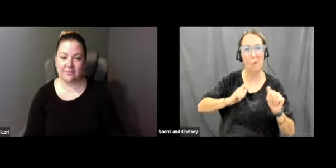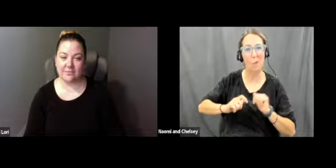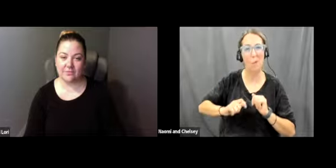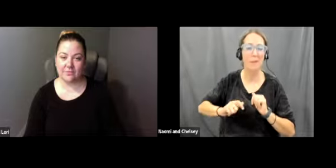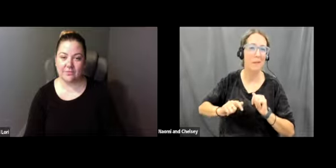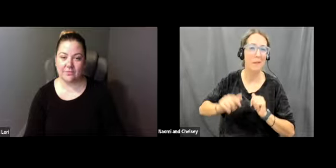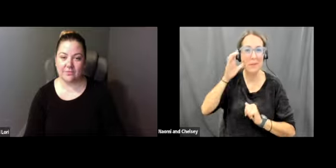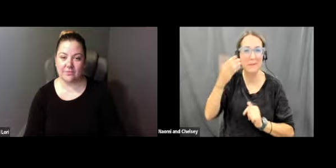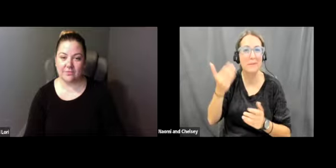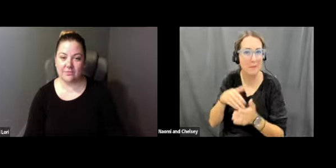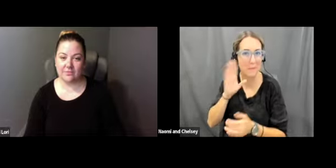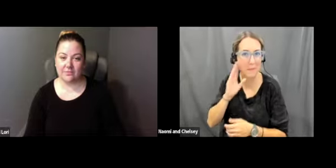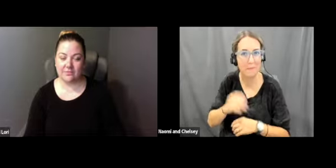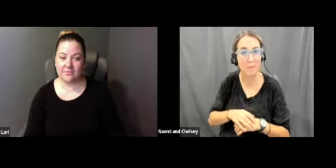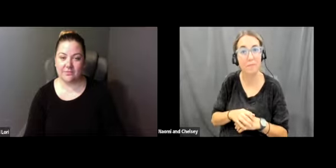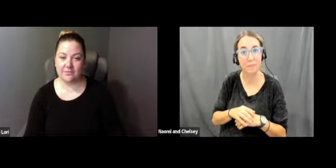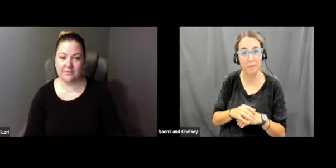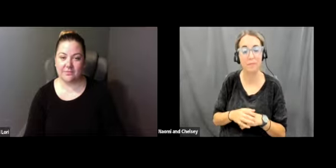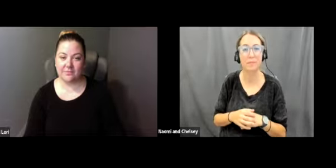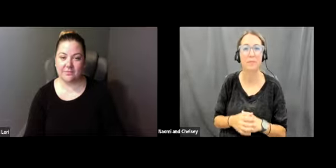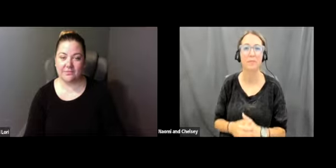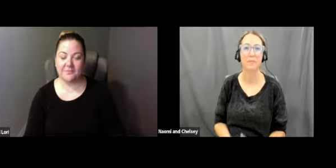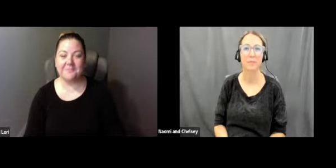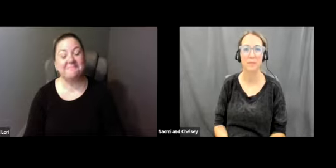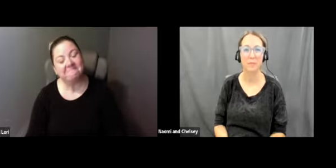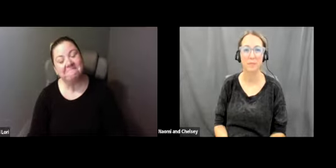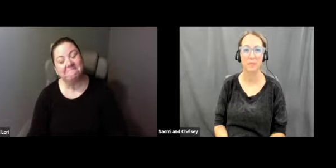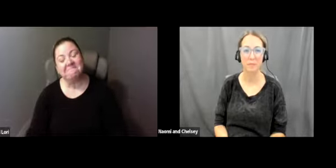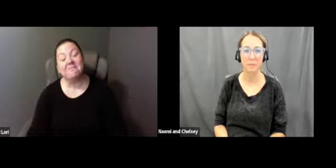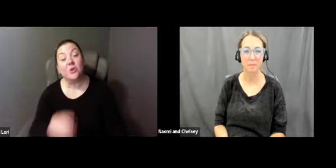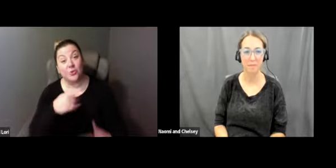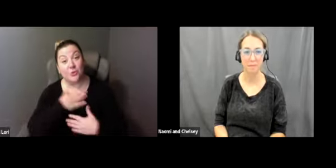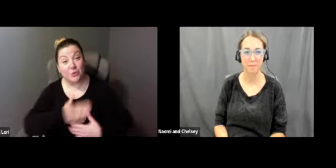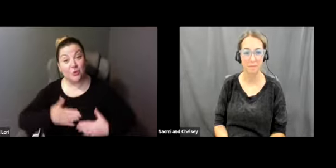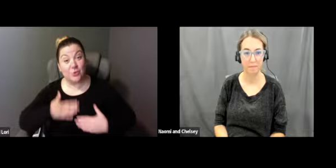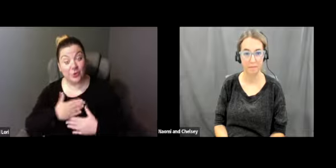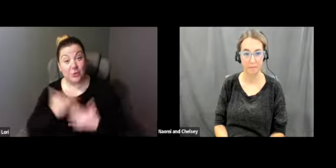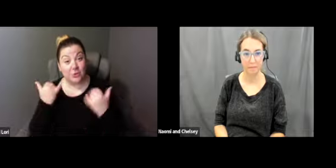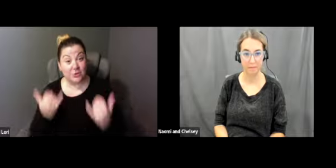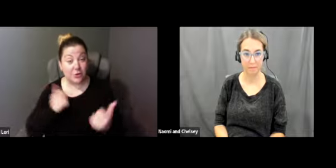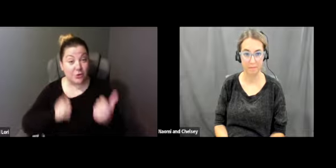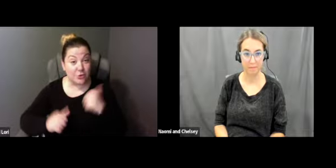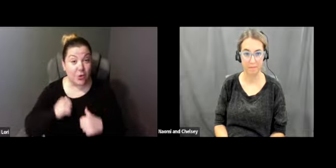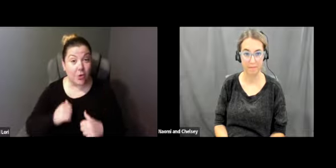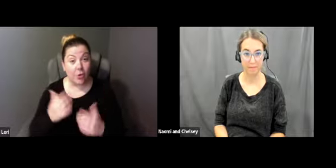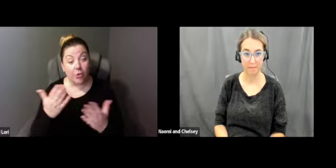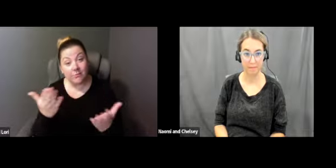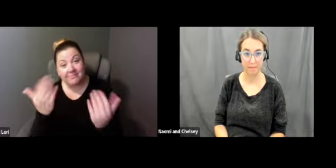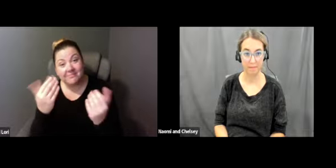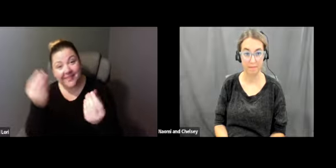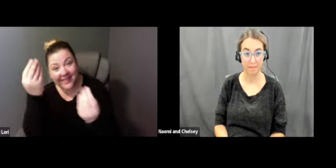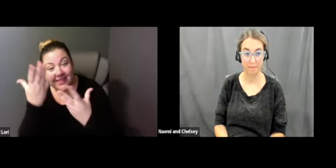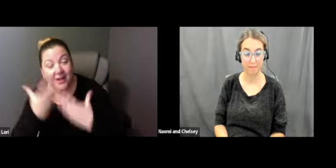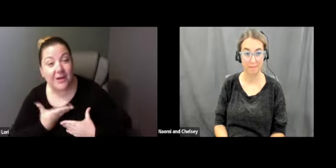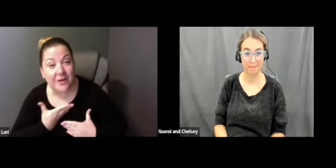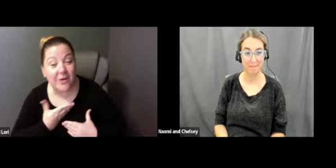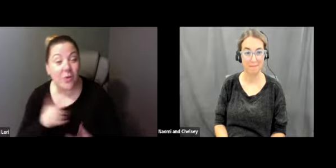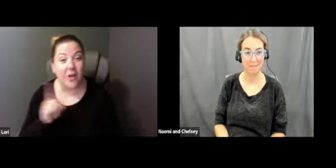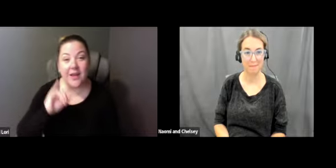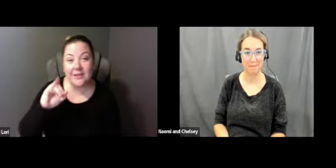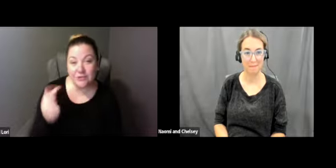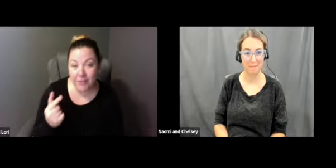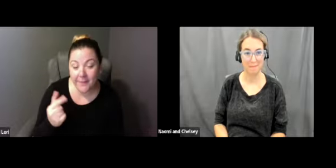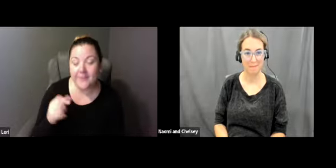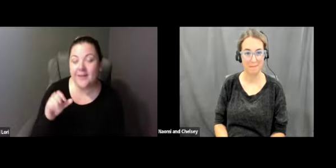Yes. If you enjoyed this episode and want to tell us about it, come let us know on Instagram. We are